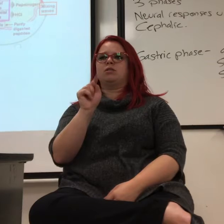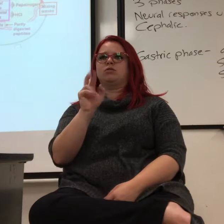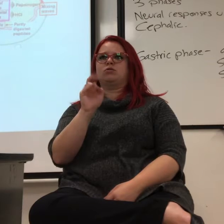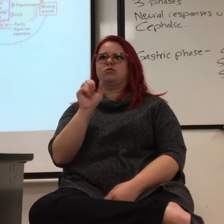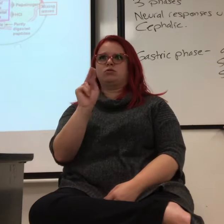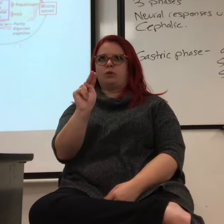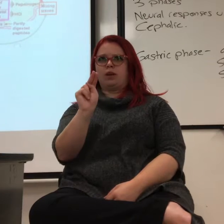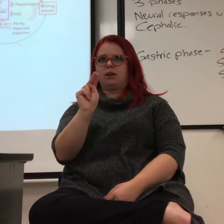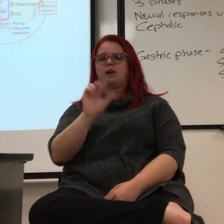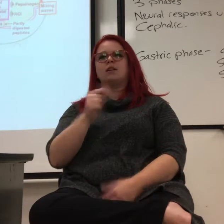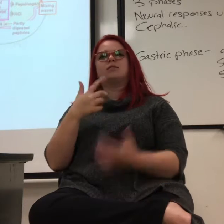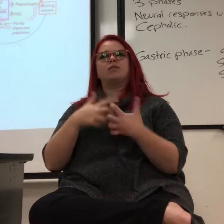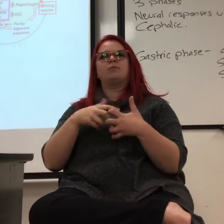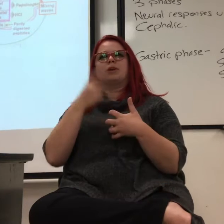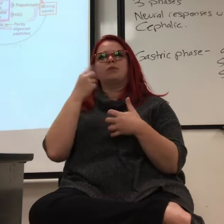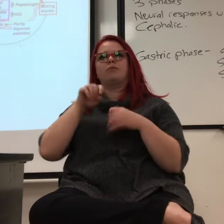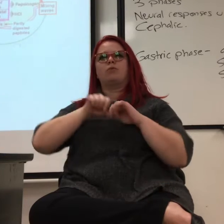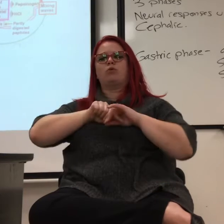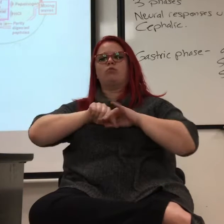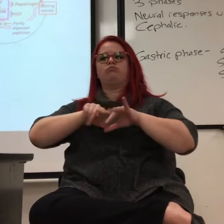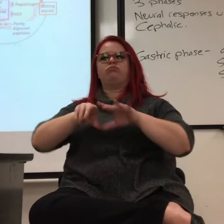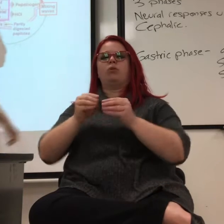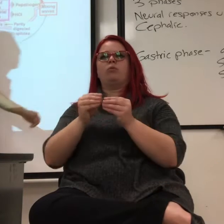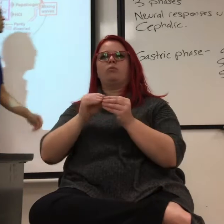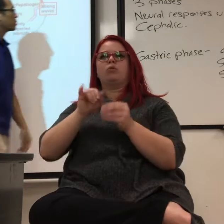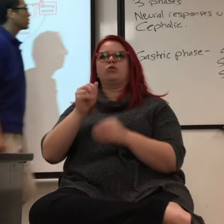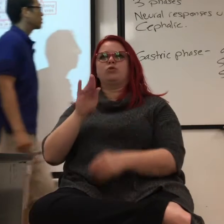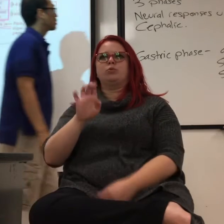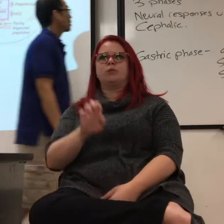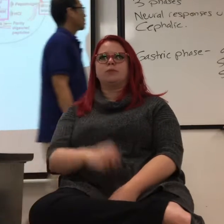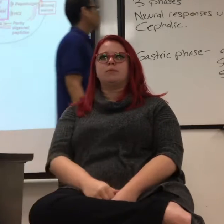another mechanism to secrete more juice.